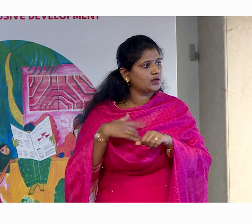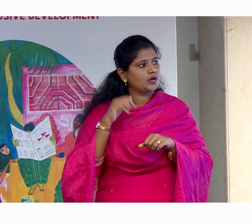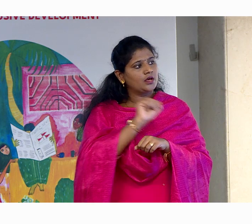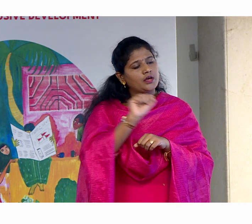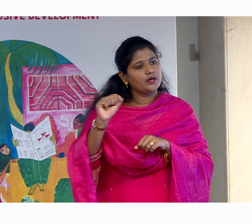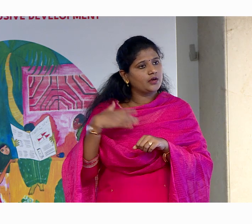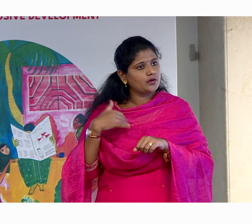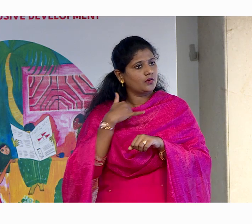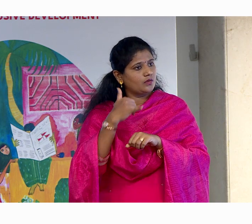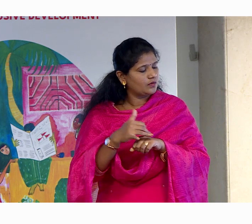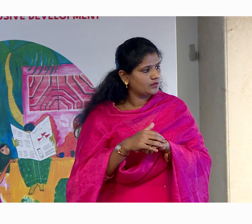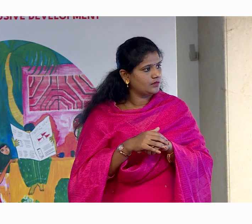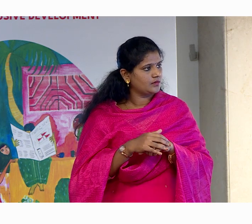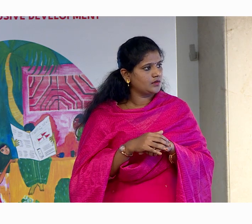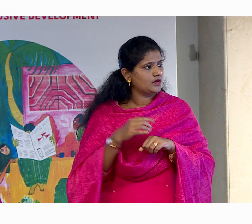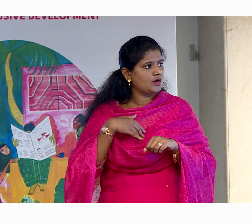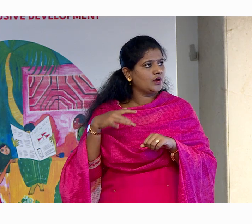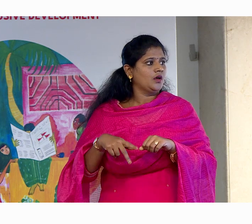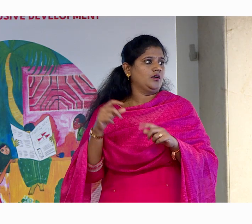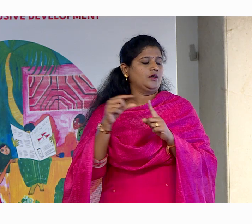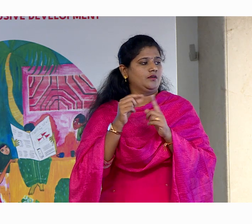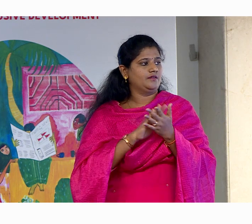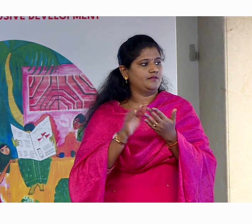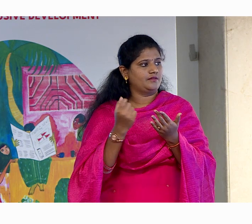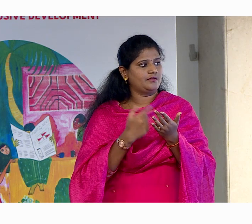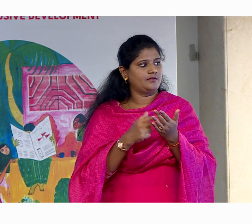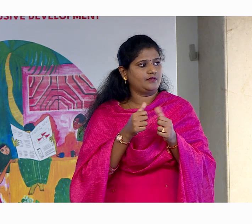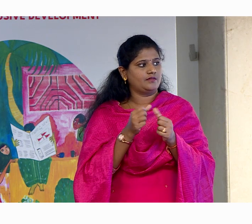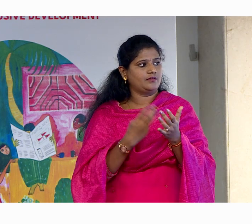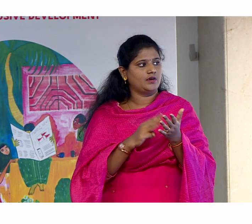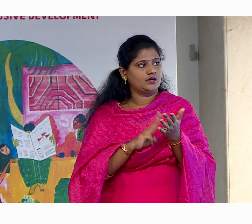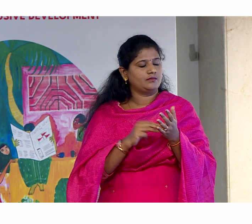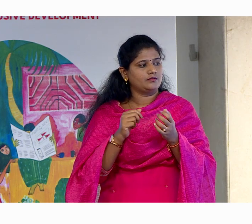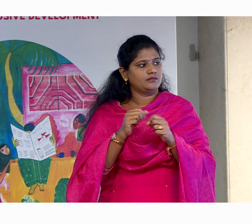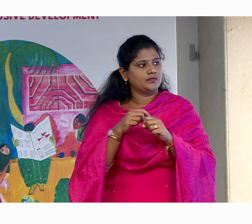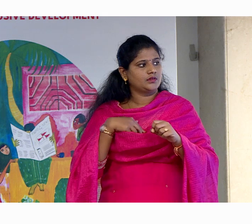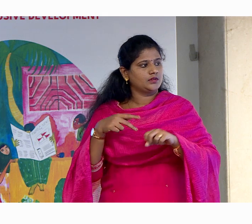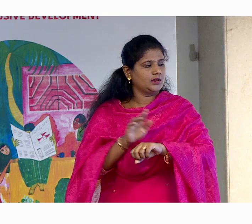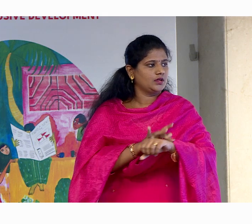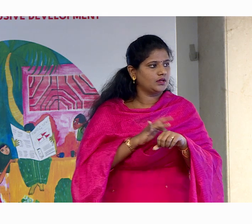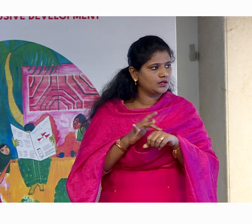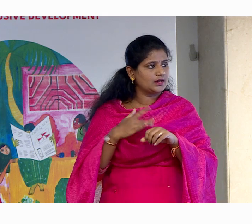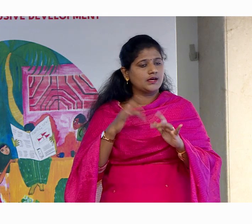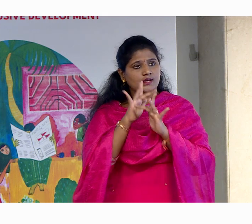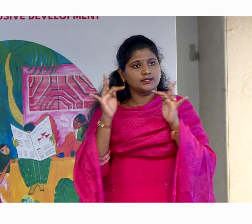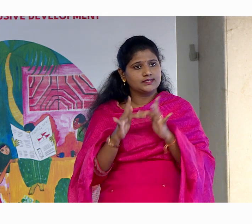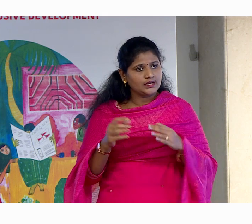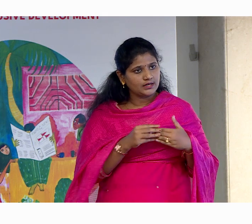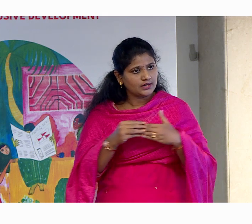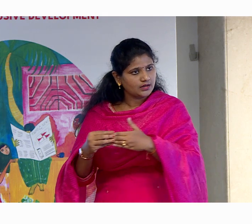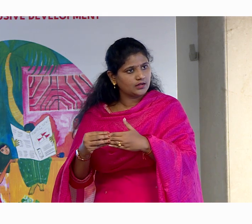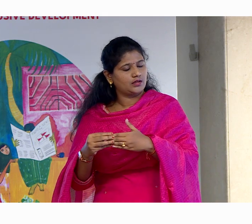colleagues' views, the clinical pharmacological representatives and others, local guidance, central guidance, and this